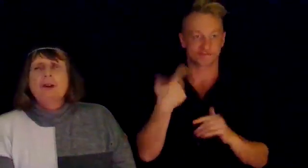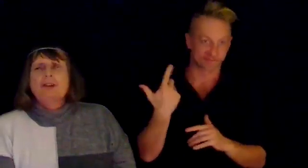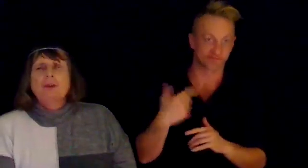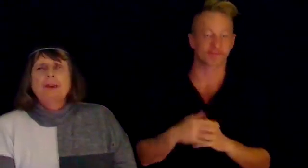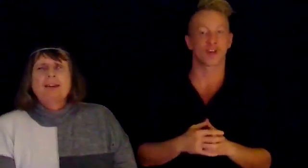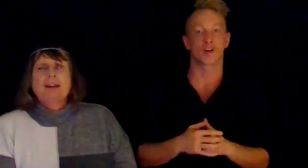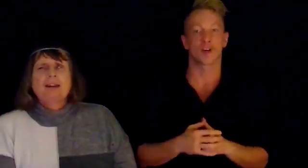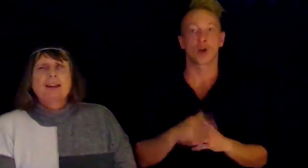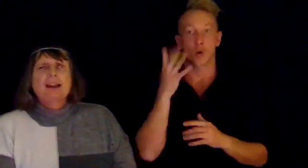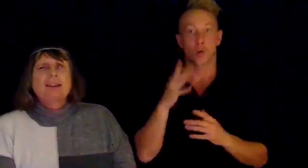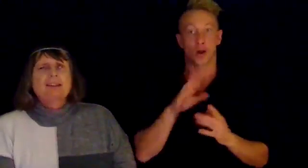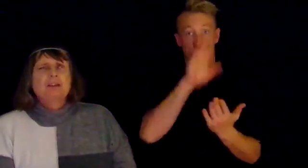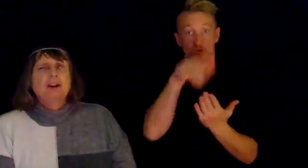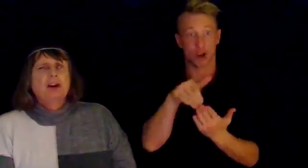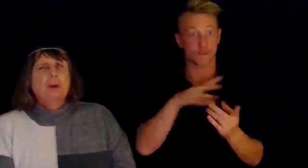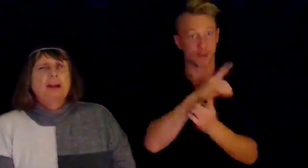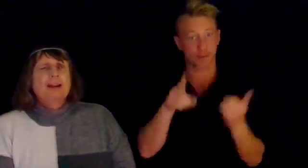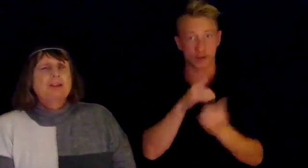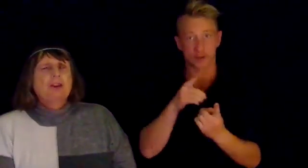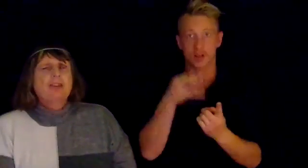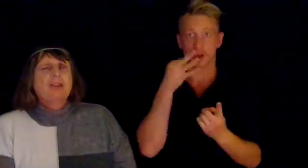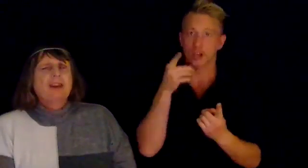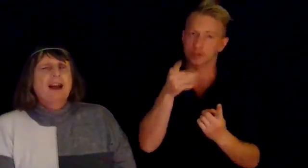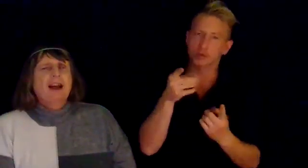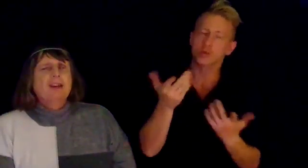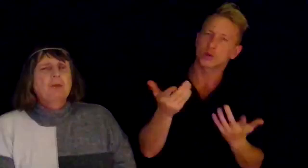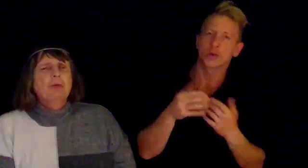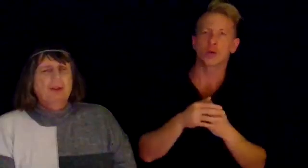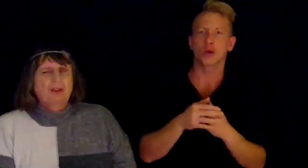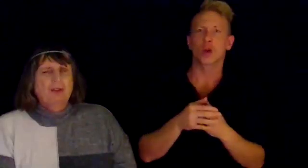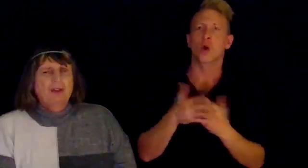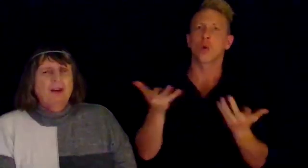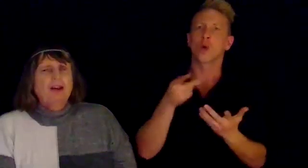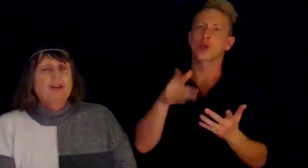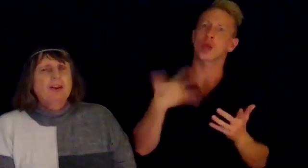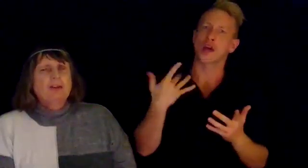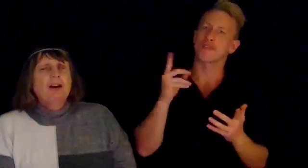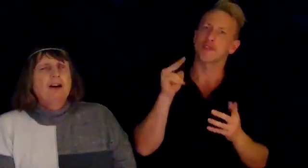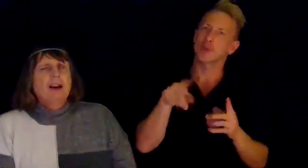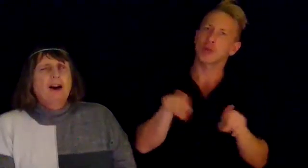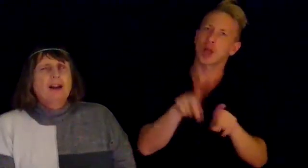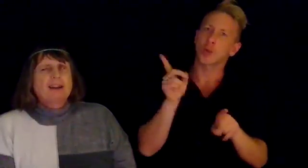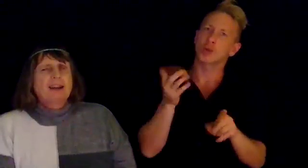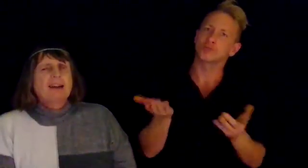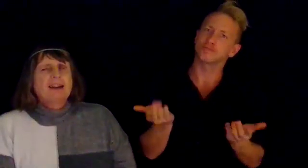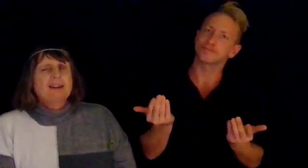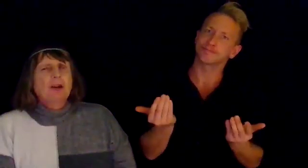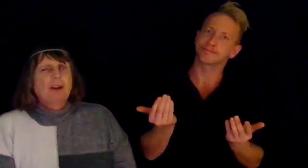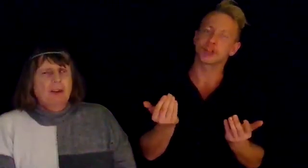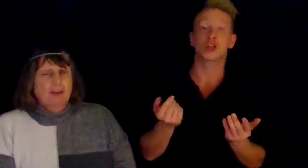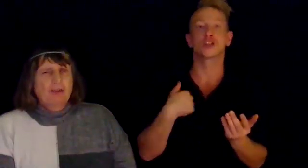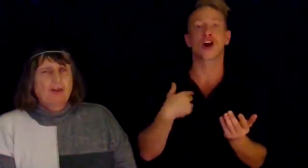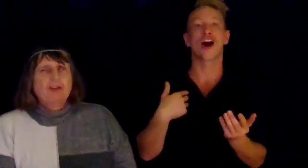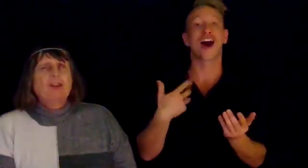when I went to the meeting, they asked you, where is your life at the moment? So I actually had these